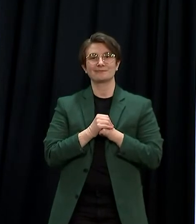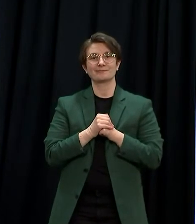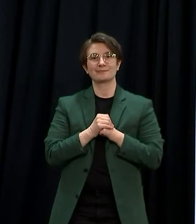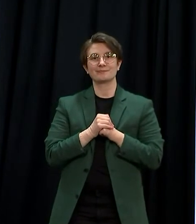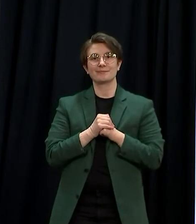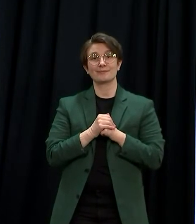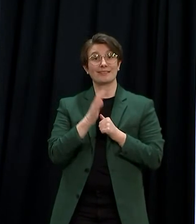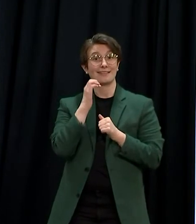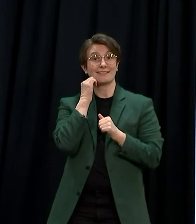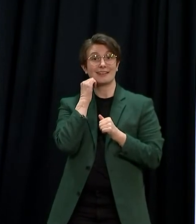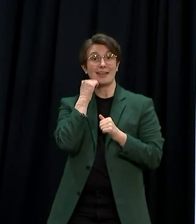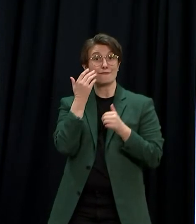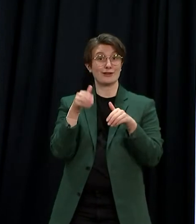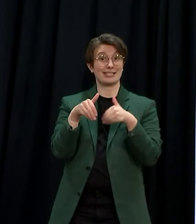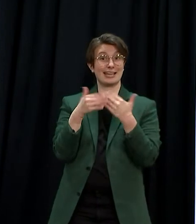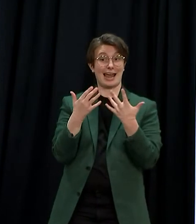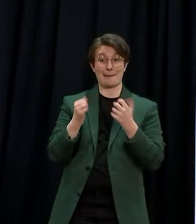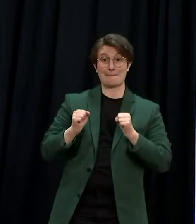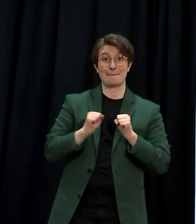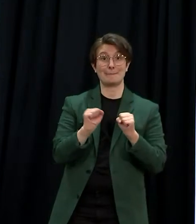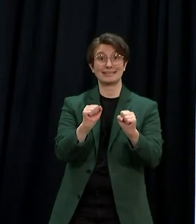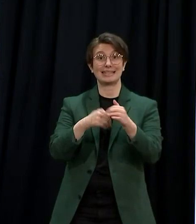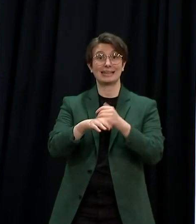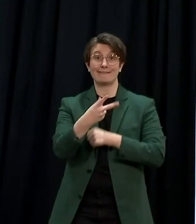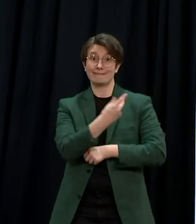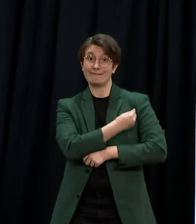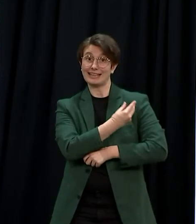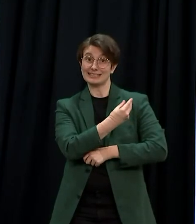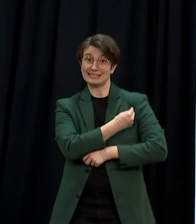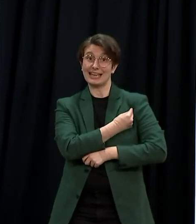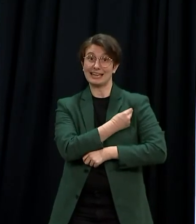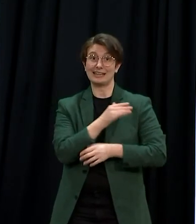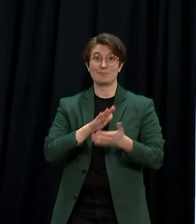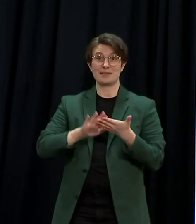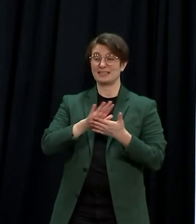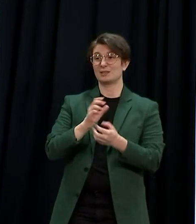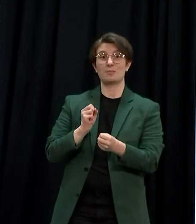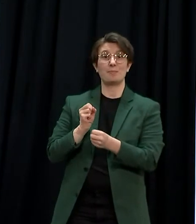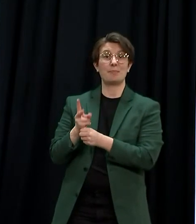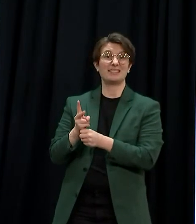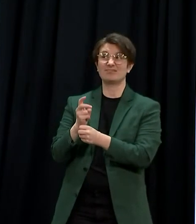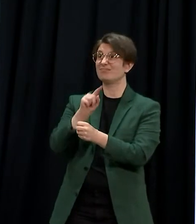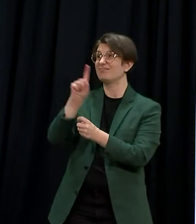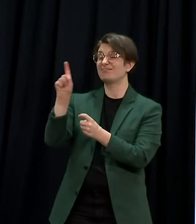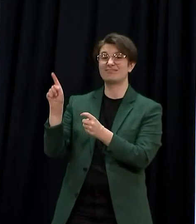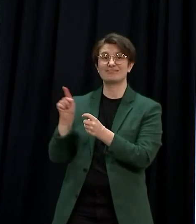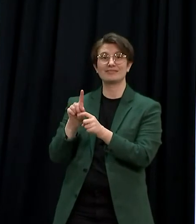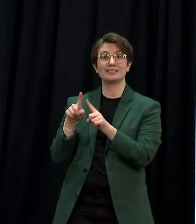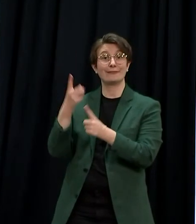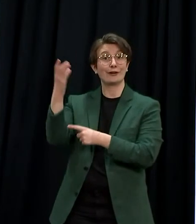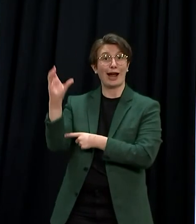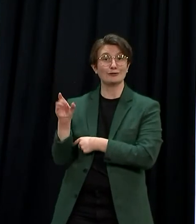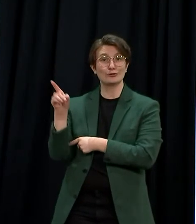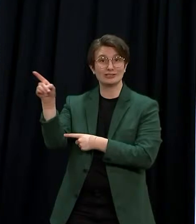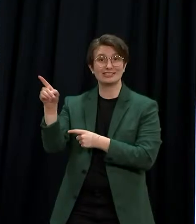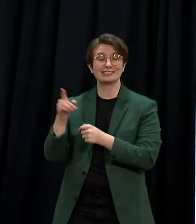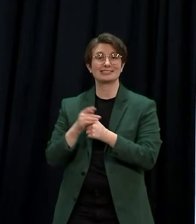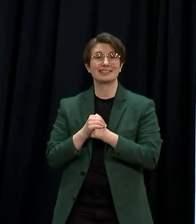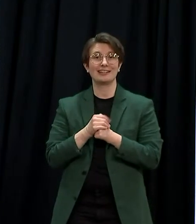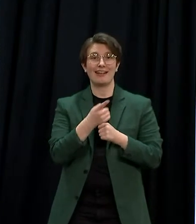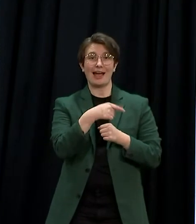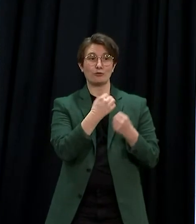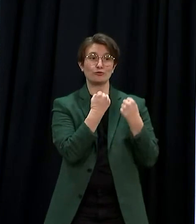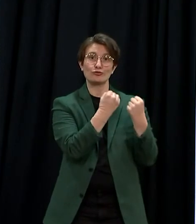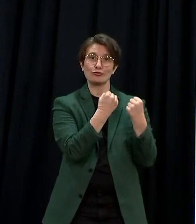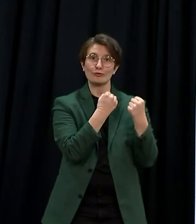daily OECD records for doses administered. And over this weekend, new drive-through and walk-in vaccination sites in